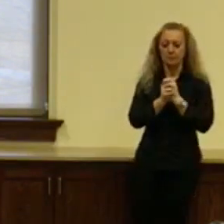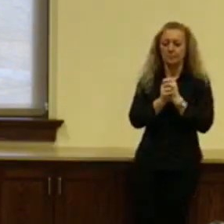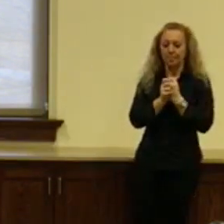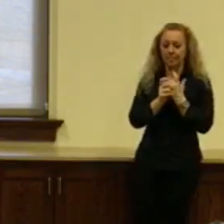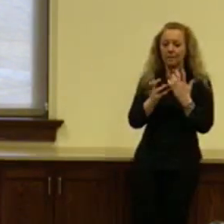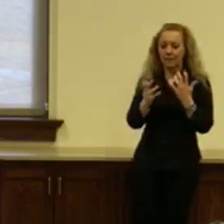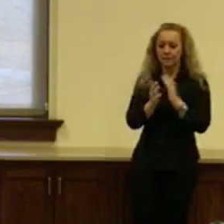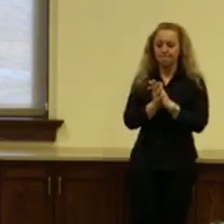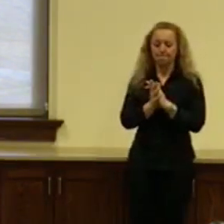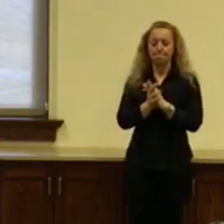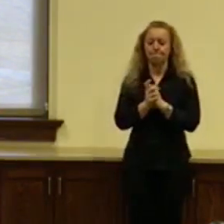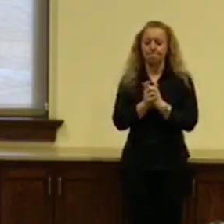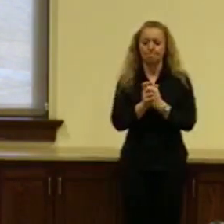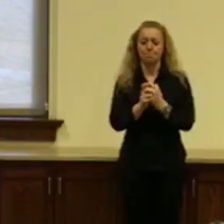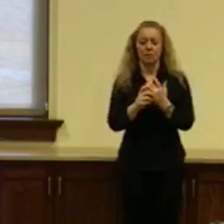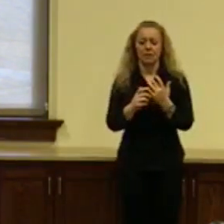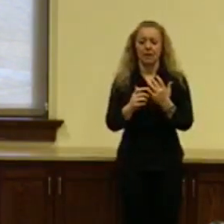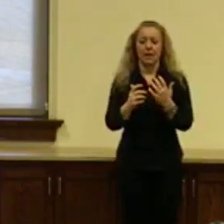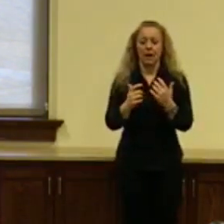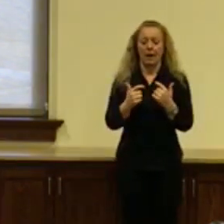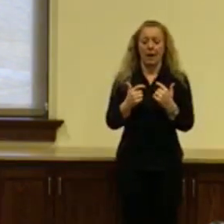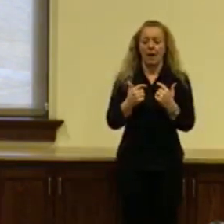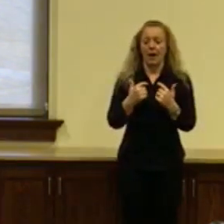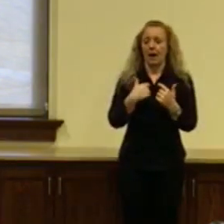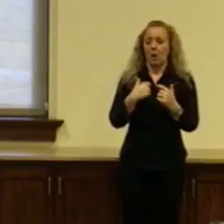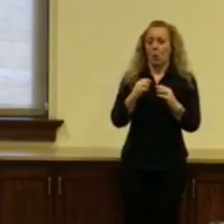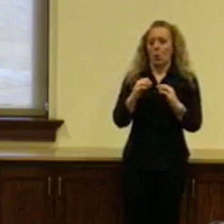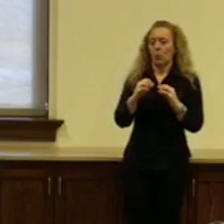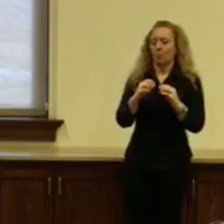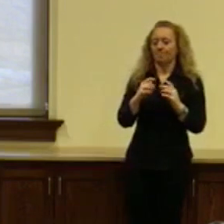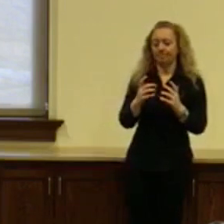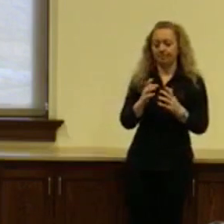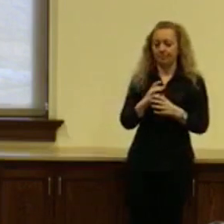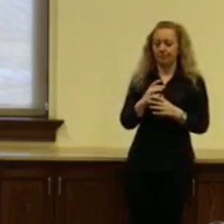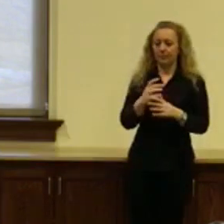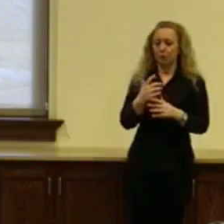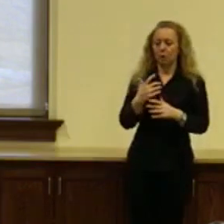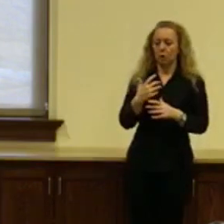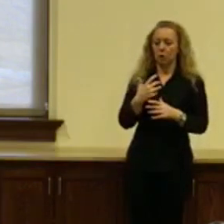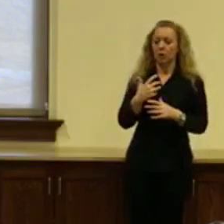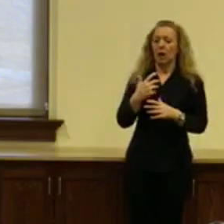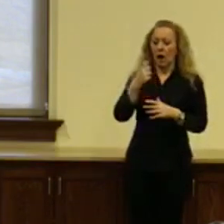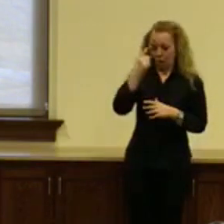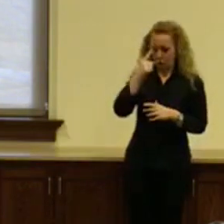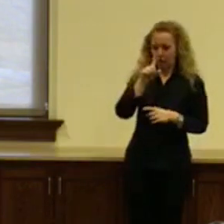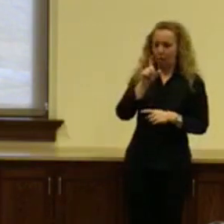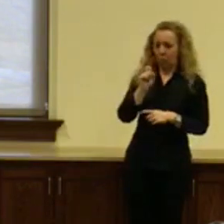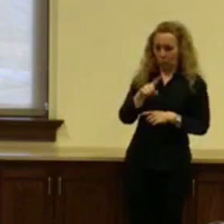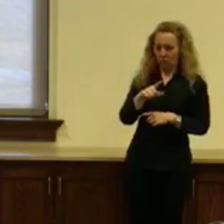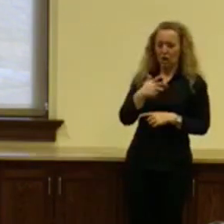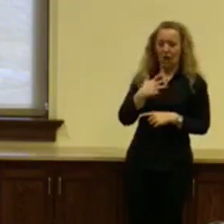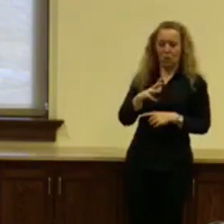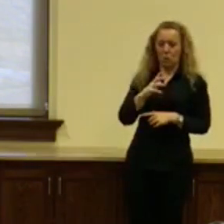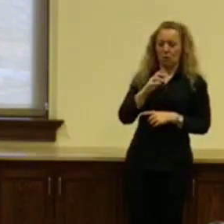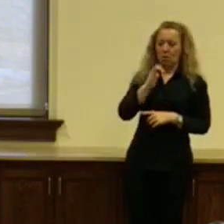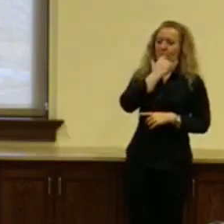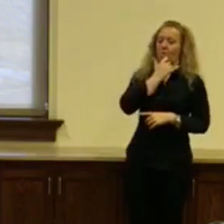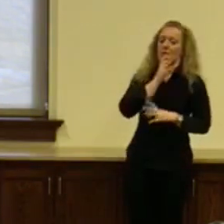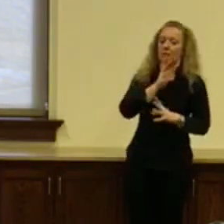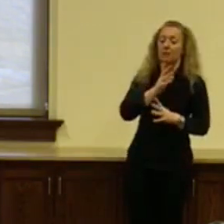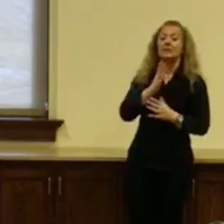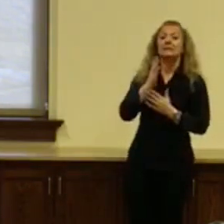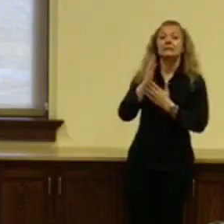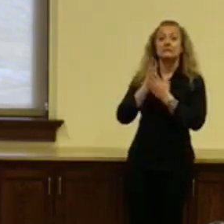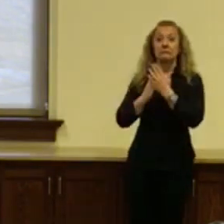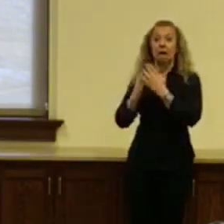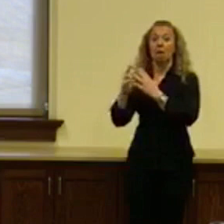I don't want to speak out of turn because I don't have the information at the tip of my hands, but I do understand that some facilities may be doing that, but